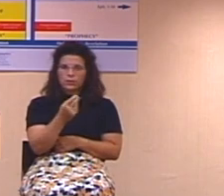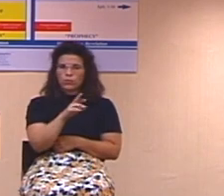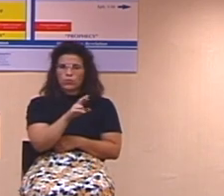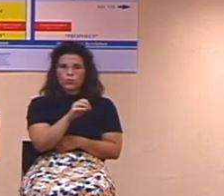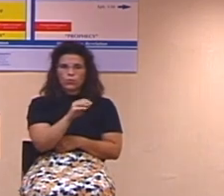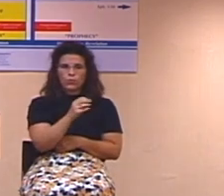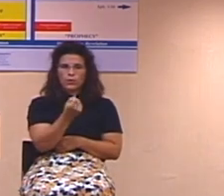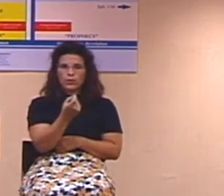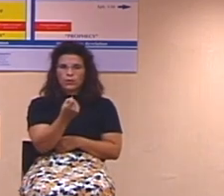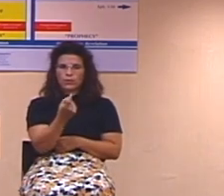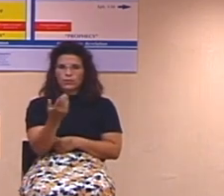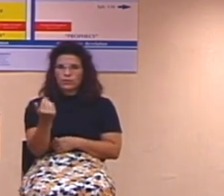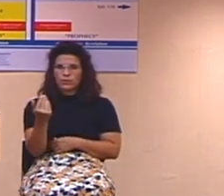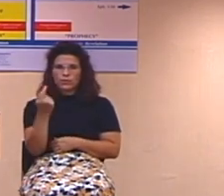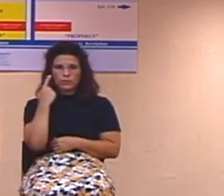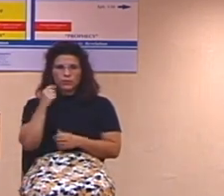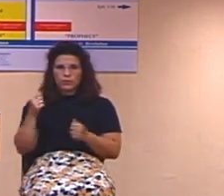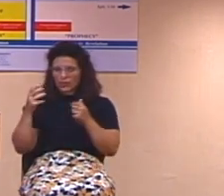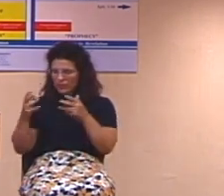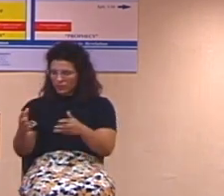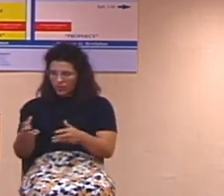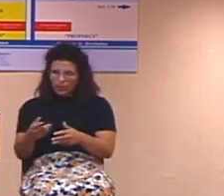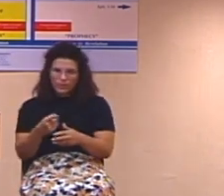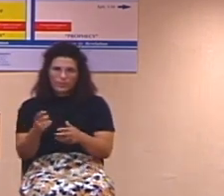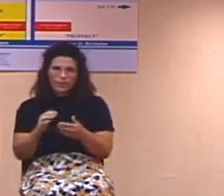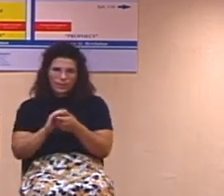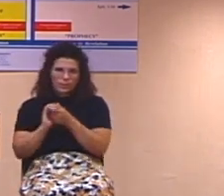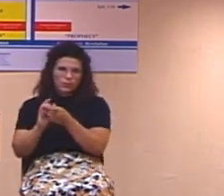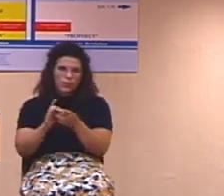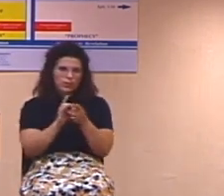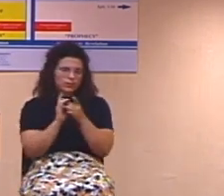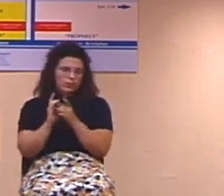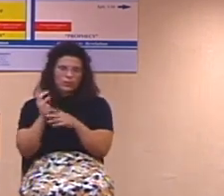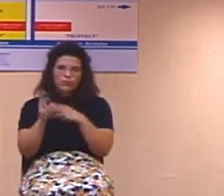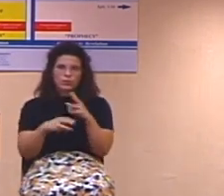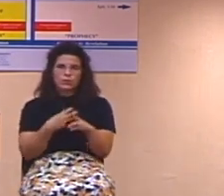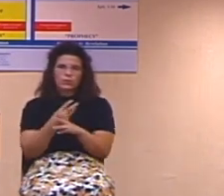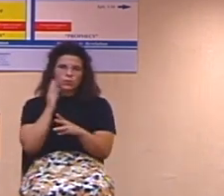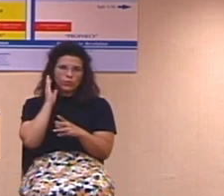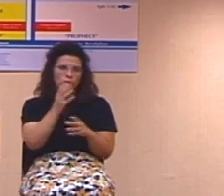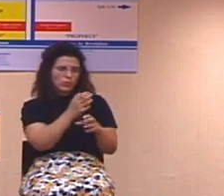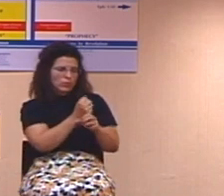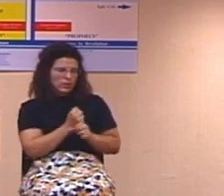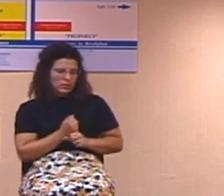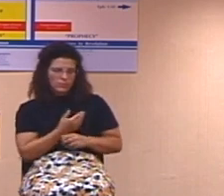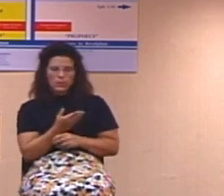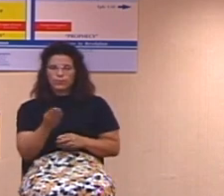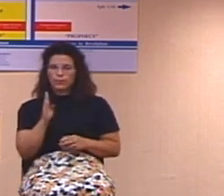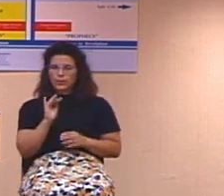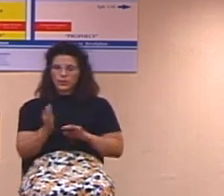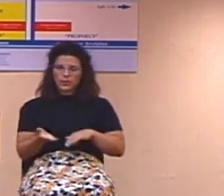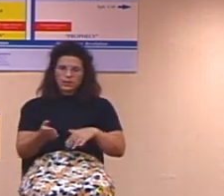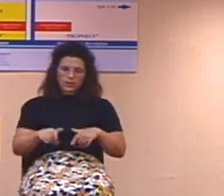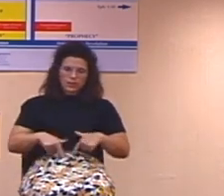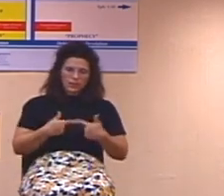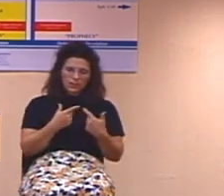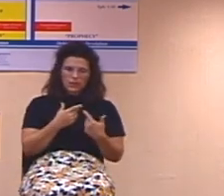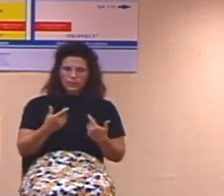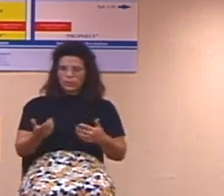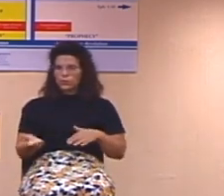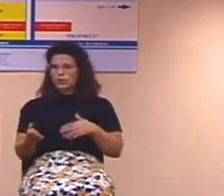Romans 11, verse 15. For if the casting away of them be the reconciling of the world, shall the receiving of them be but life from the dead. What do we learn in 9, 10, and